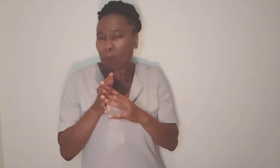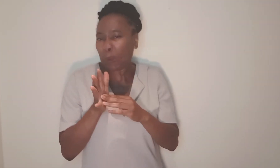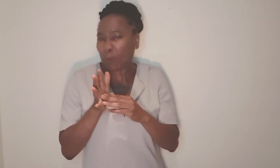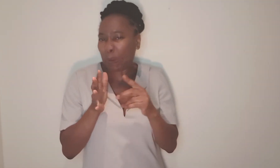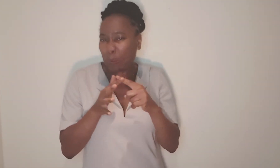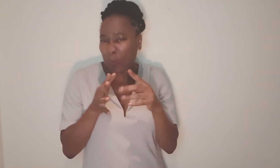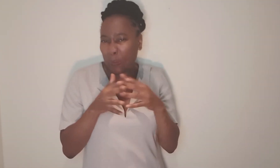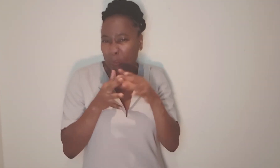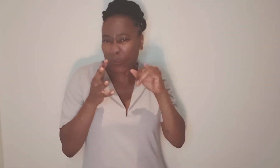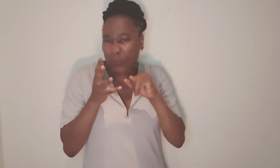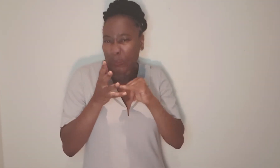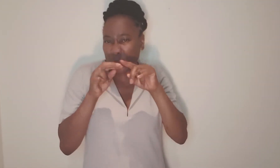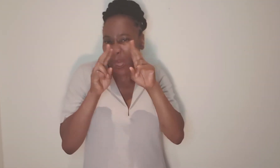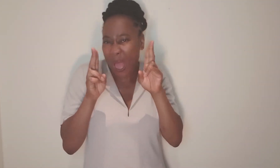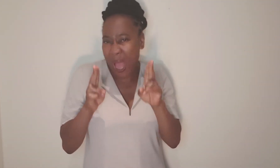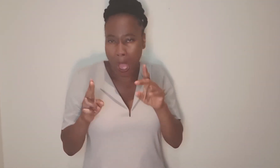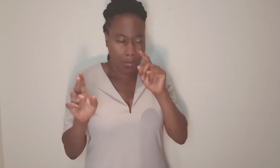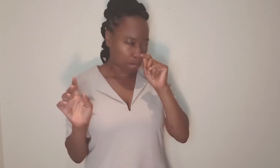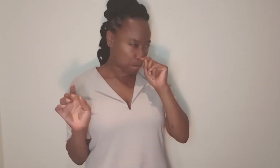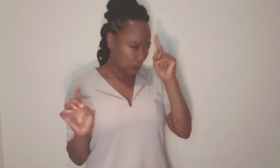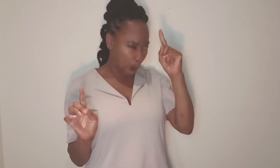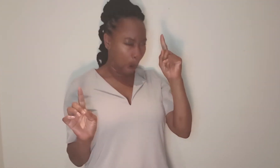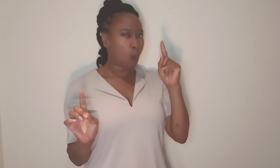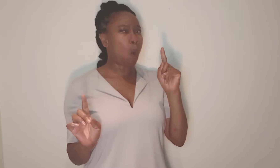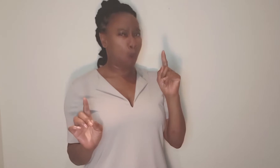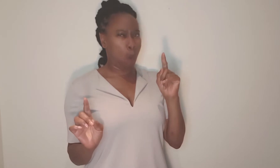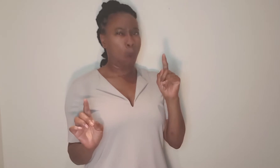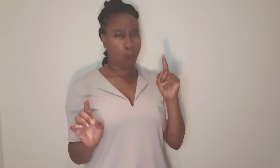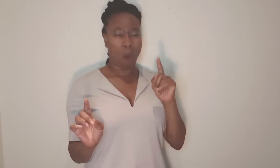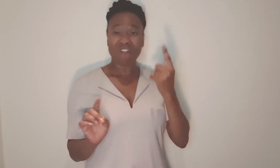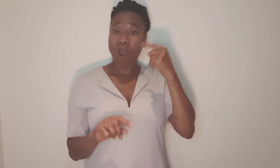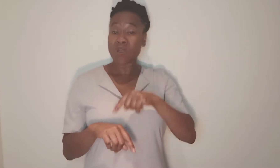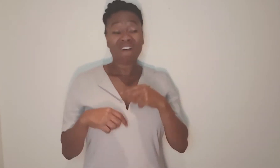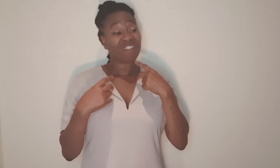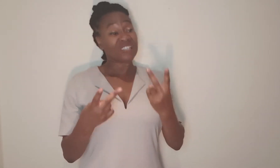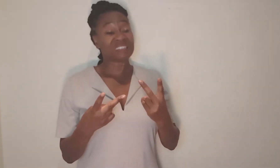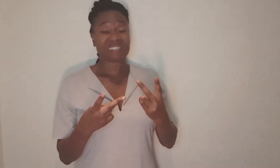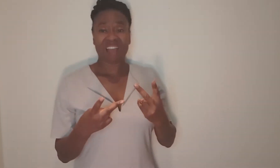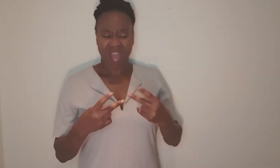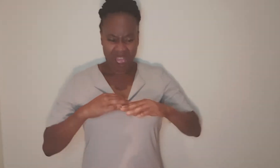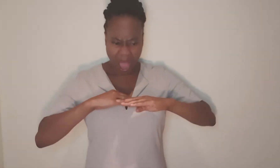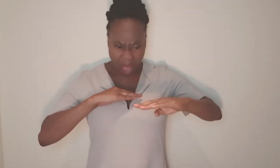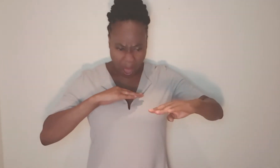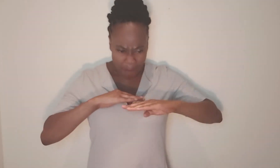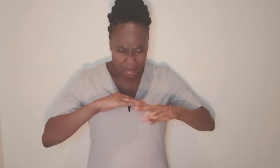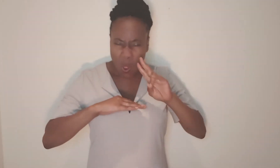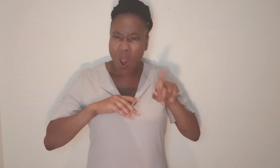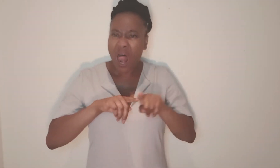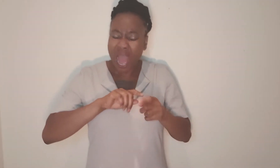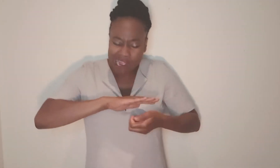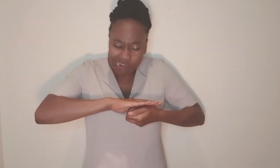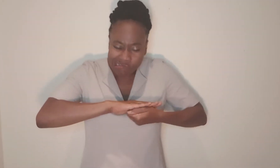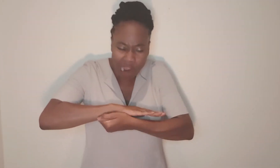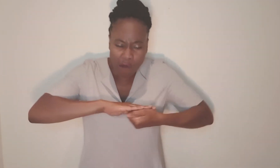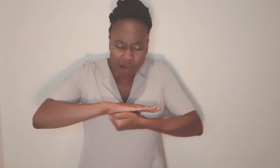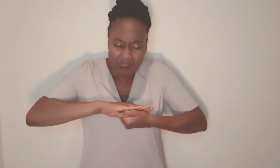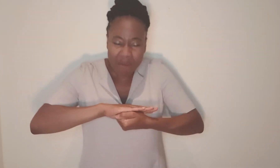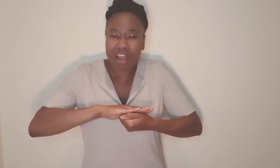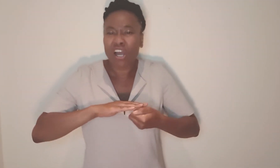places? Yeah, proper posh. First time I visited, there was this carpet in the hallway that looked like loofah. And I took my shoes off, because